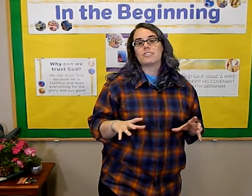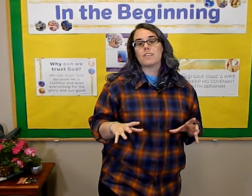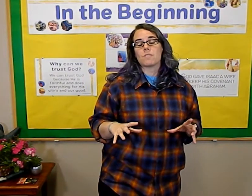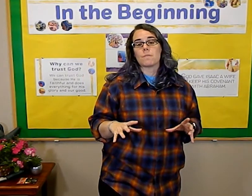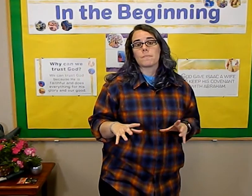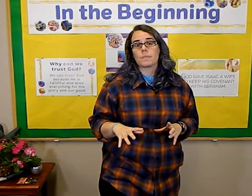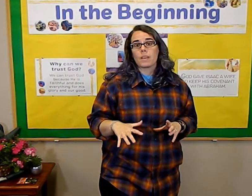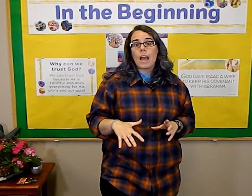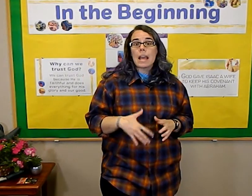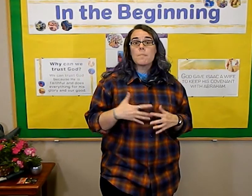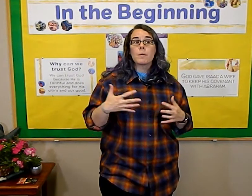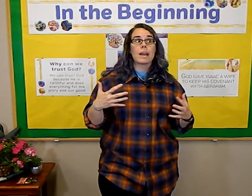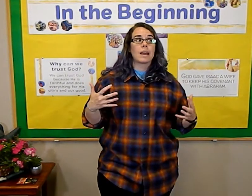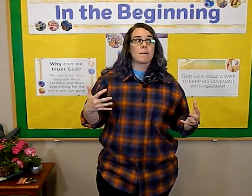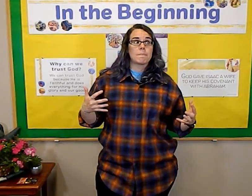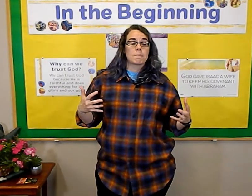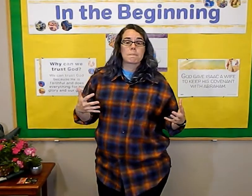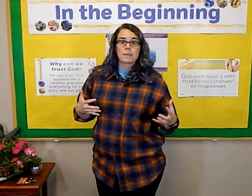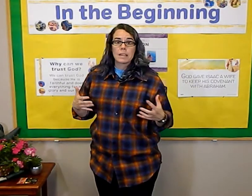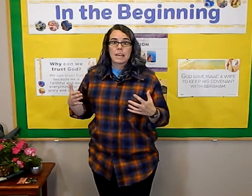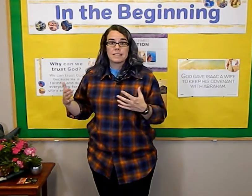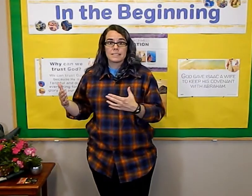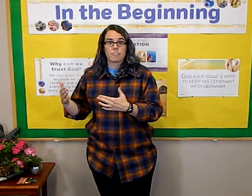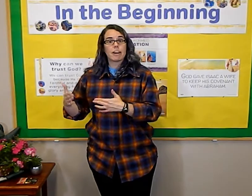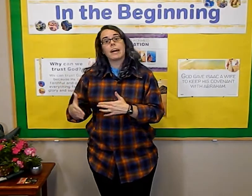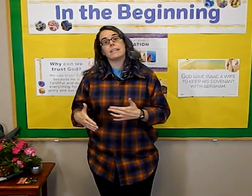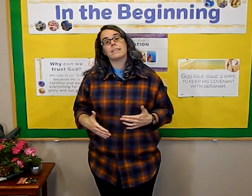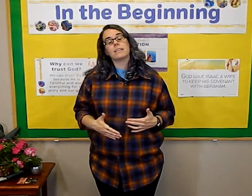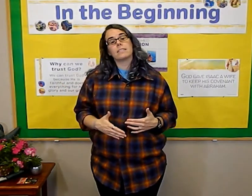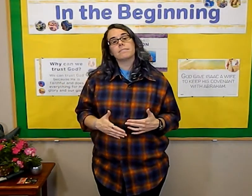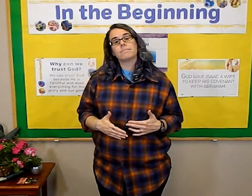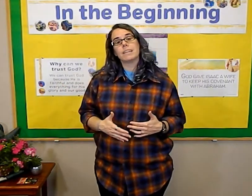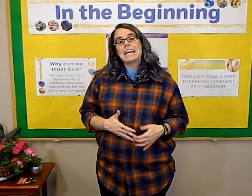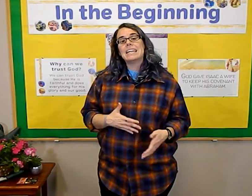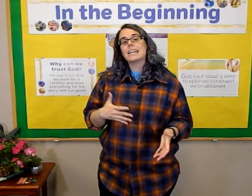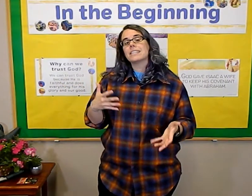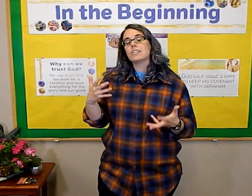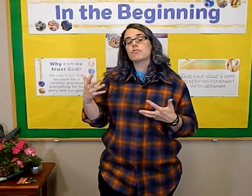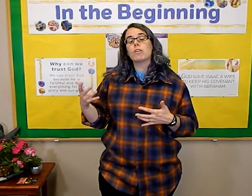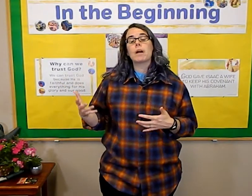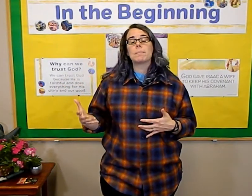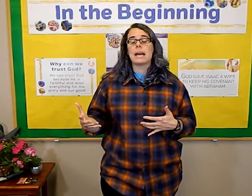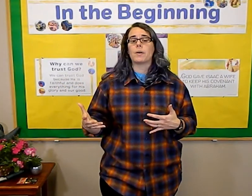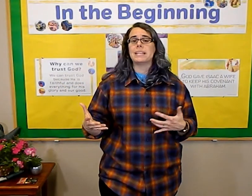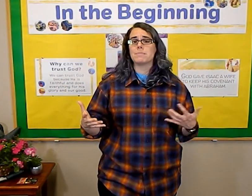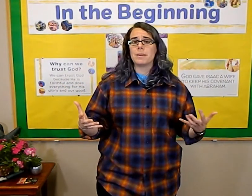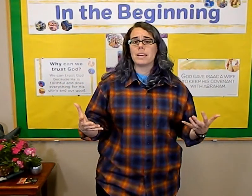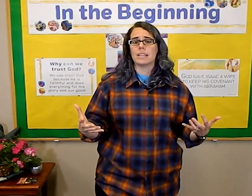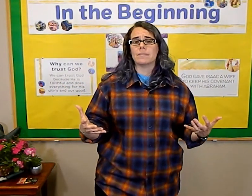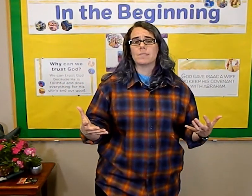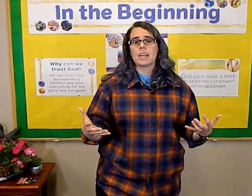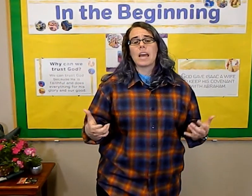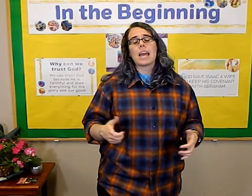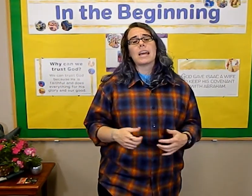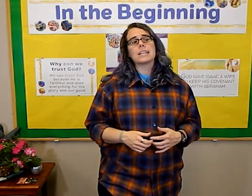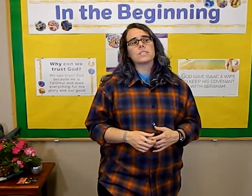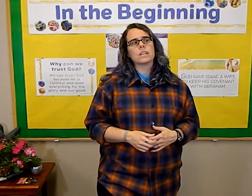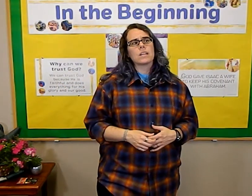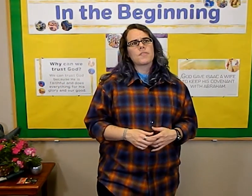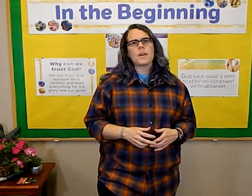So, Abraham and Sarah had Isaac, and Isaac has grown up now. He's a man, and they want